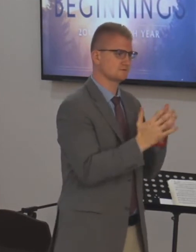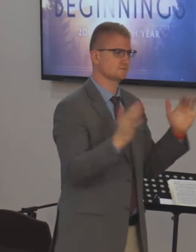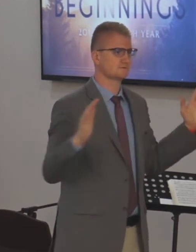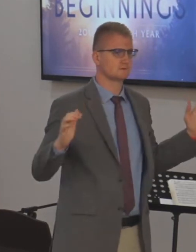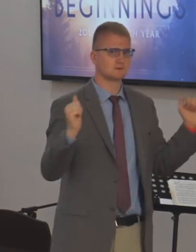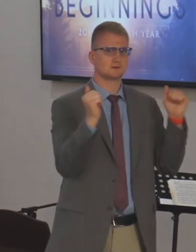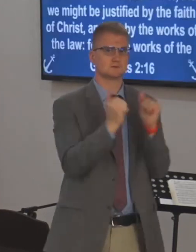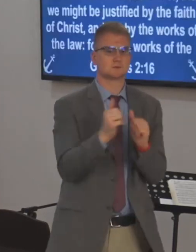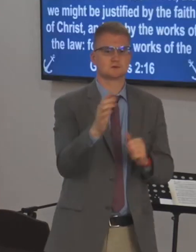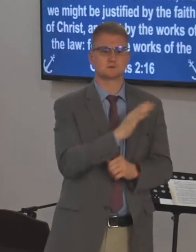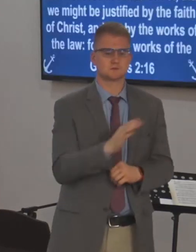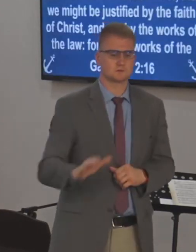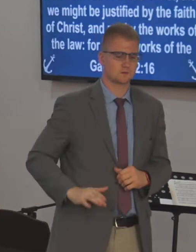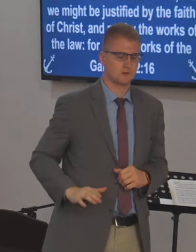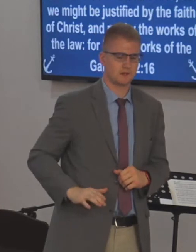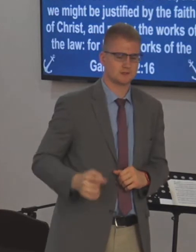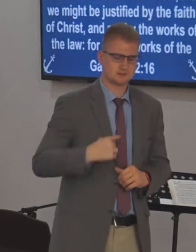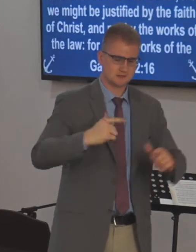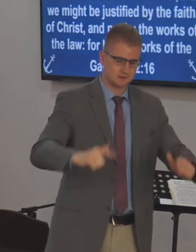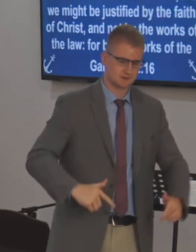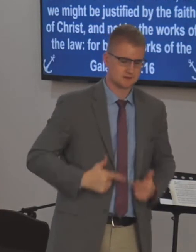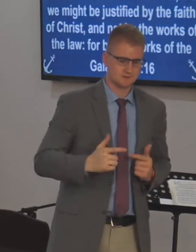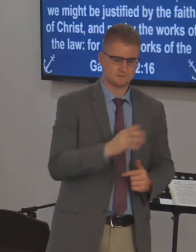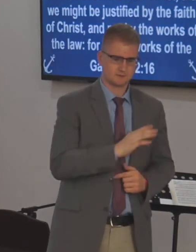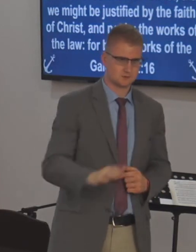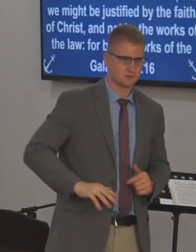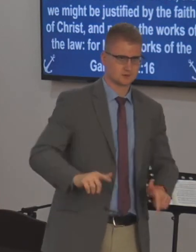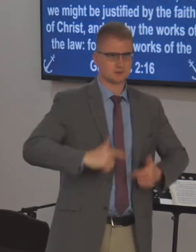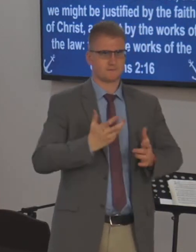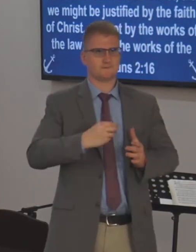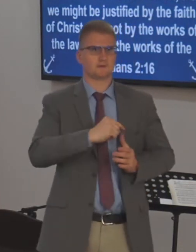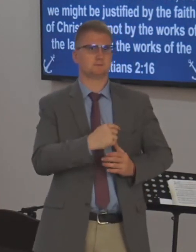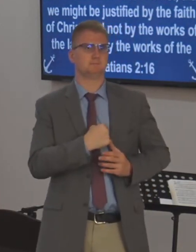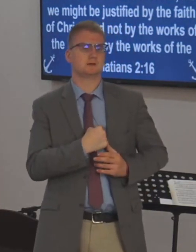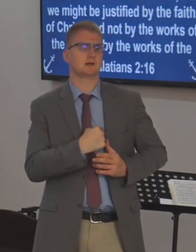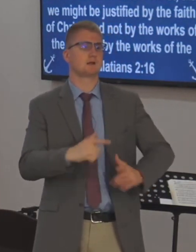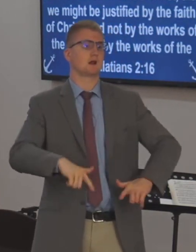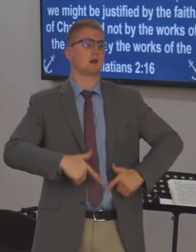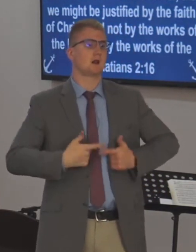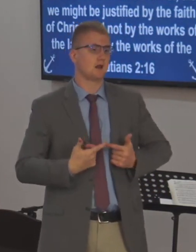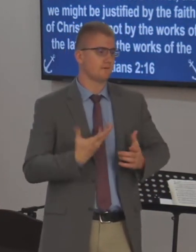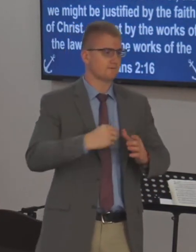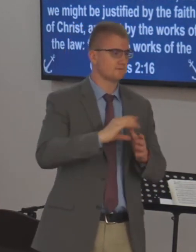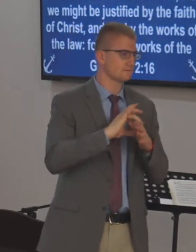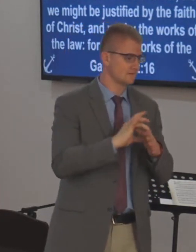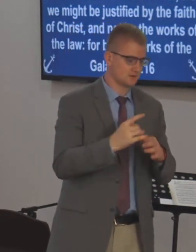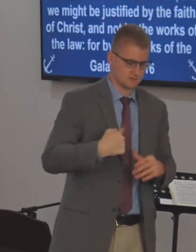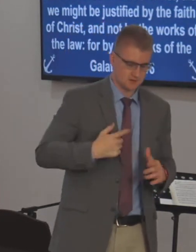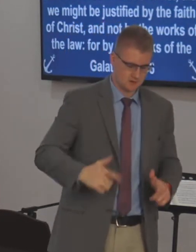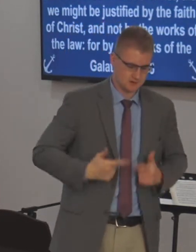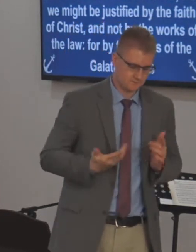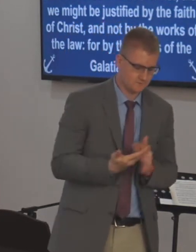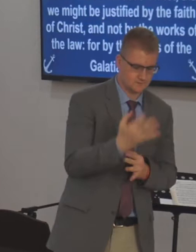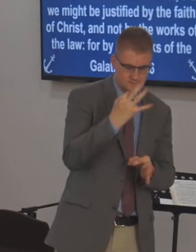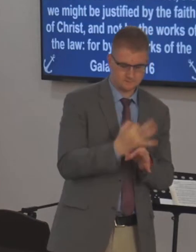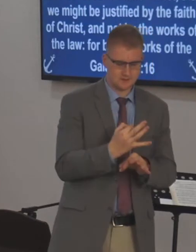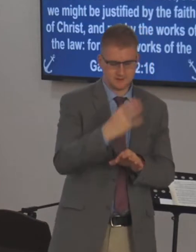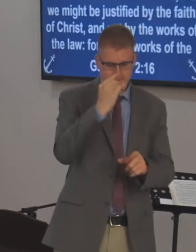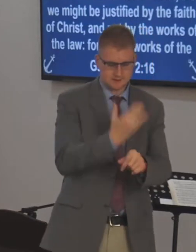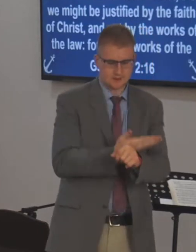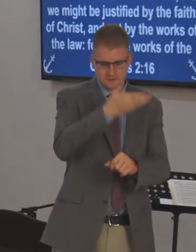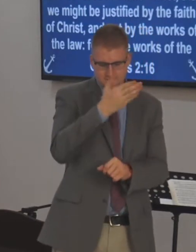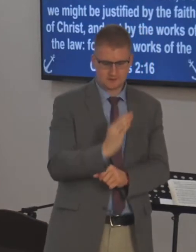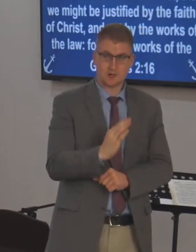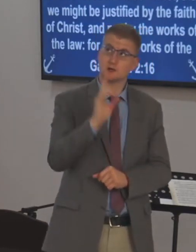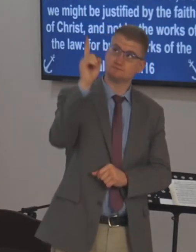Christ liveth in me, in the life which I now in the flesh. I live by the faith of the Son of God, who loved me and gave himself for